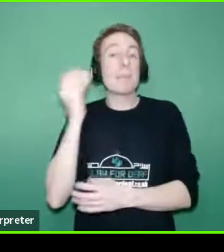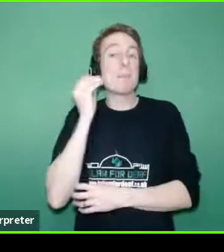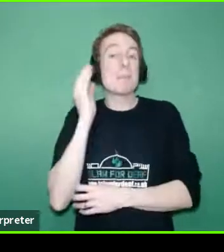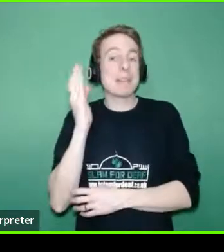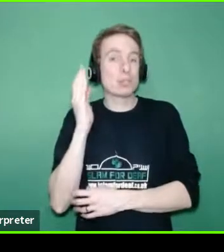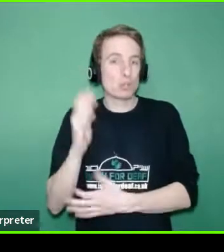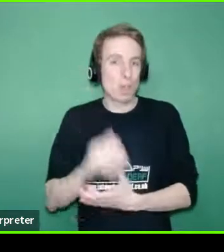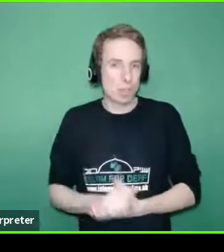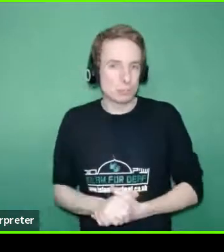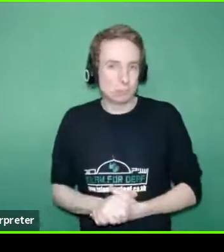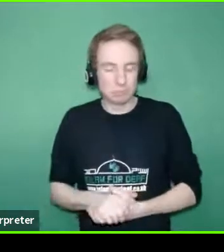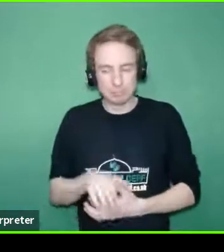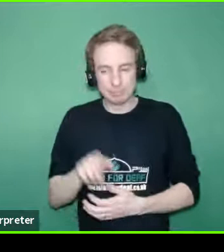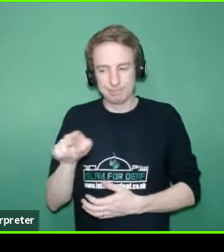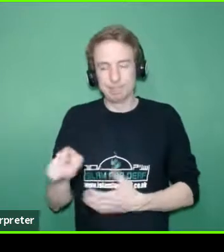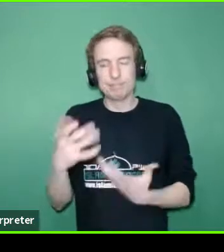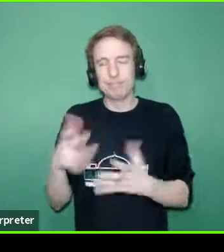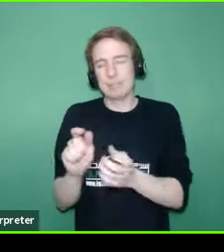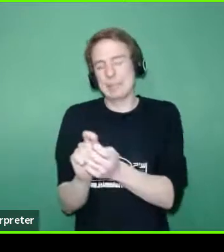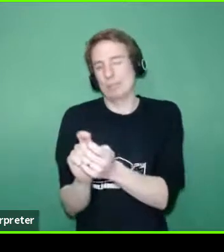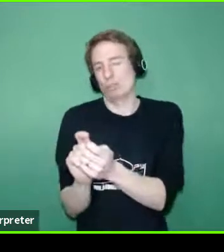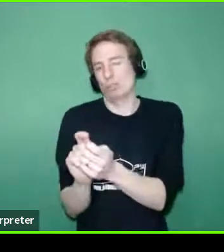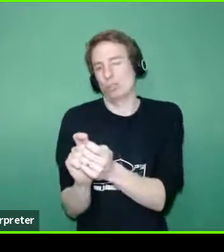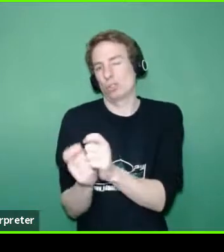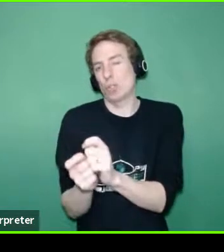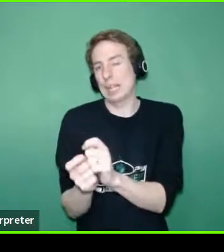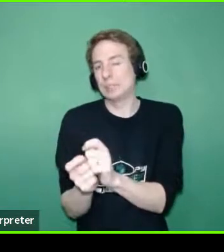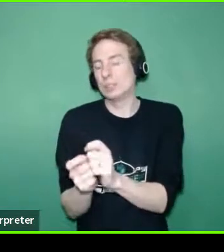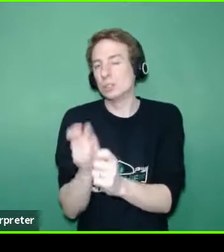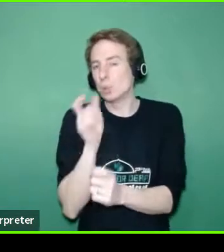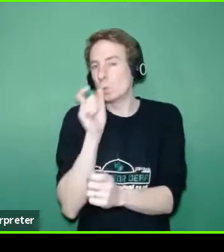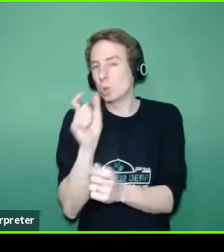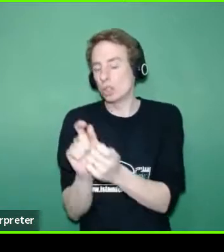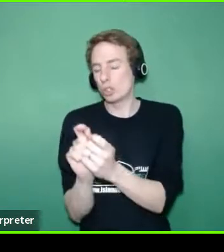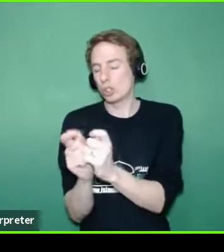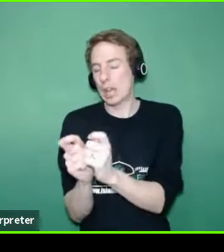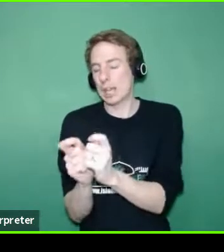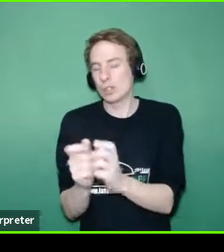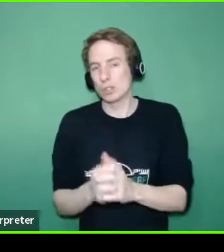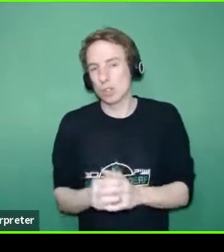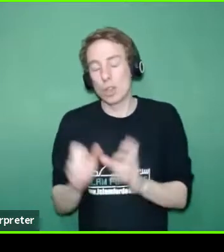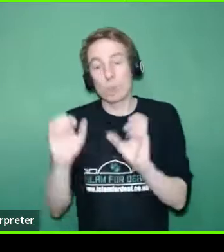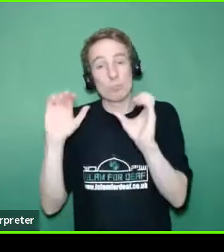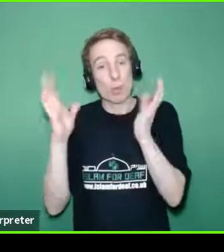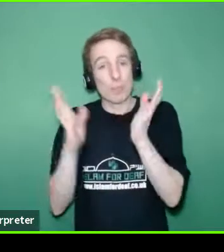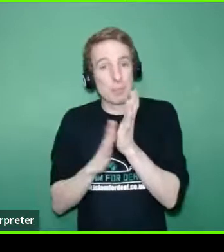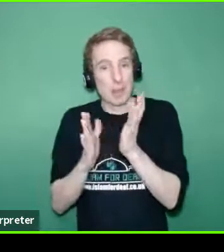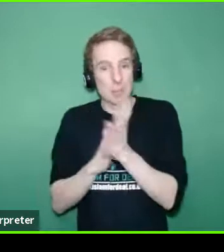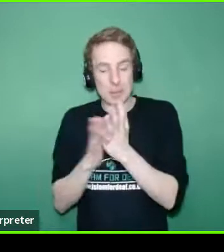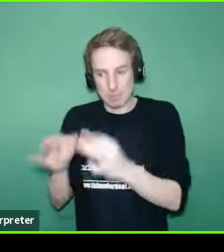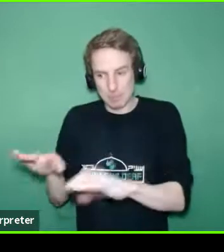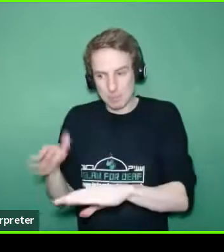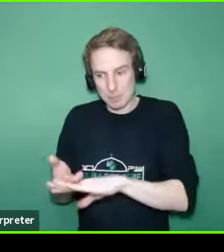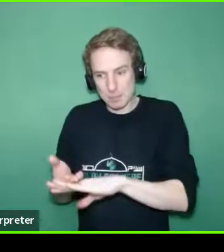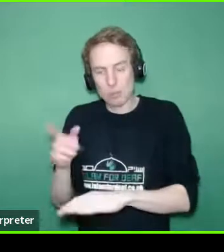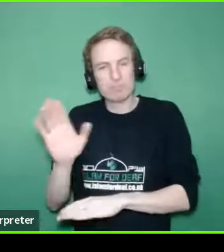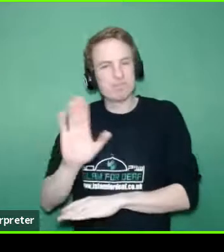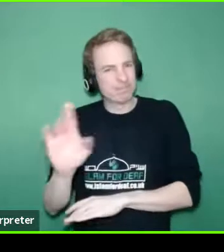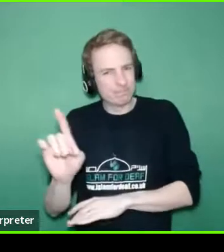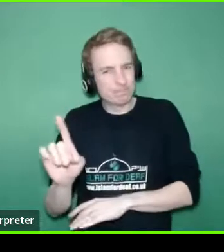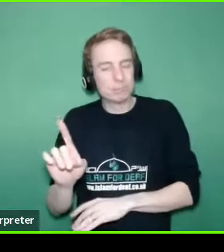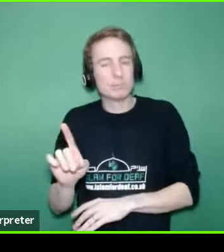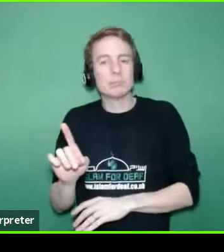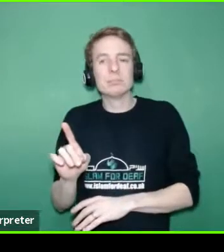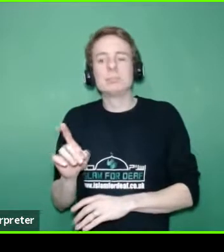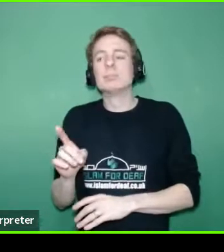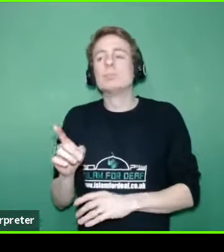he changed the wording. The Prophet, peace and blessings be upon him, taught him the wording, the prophet that you sent, and he repeated, the messenger